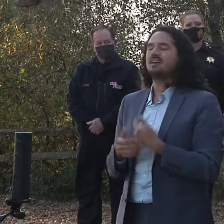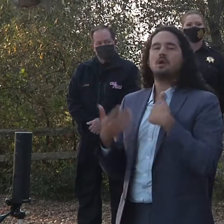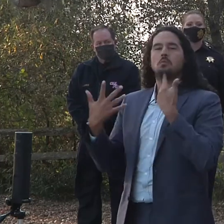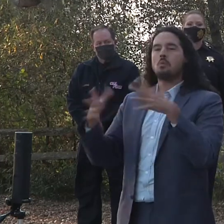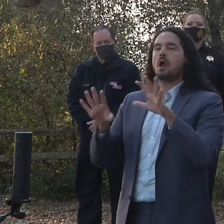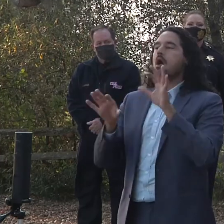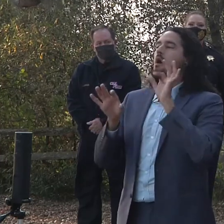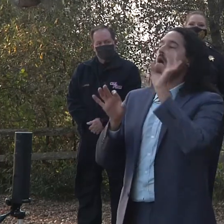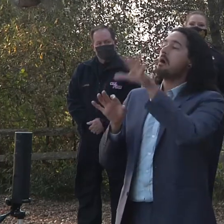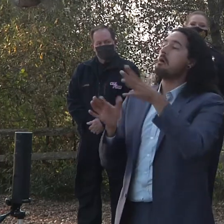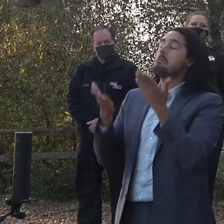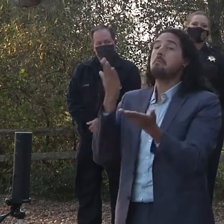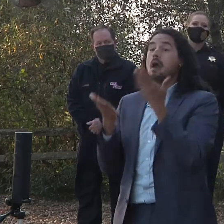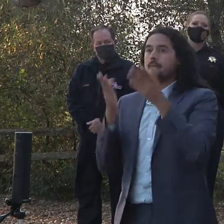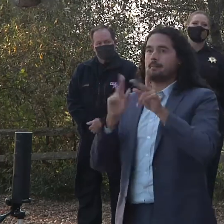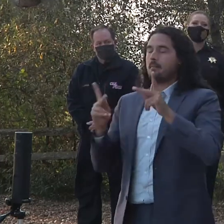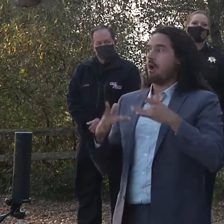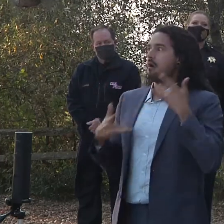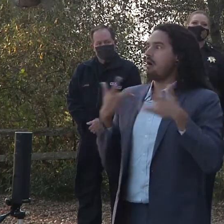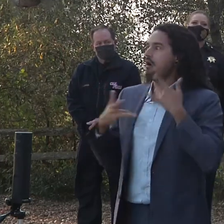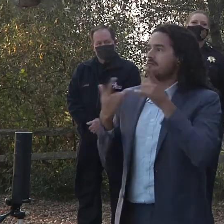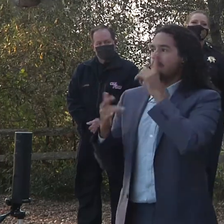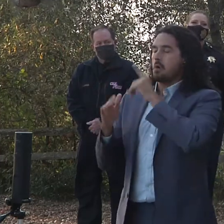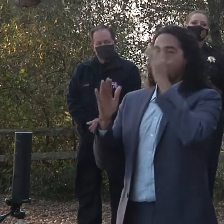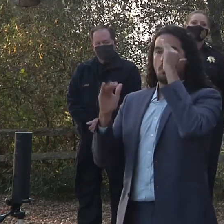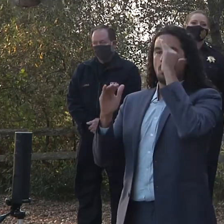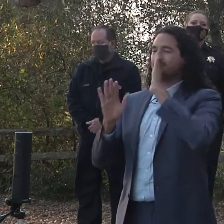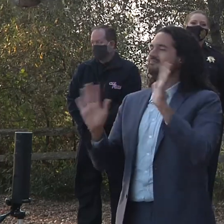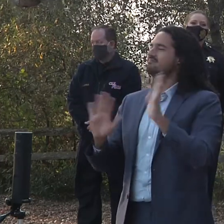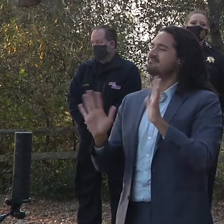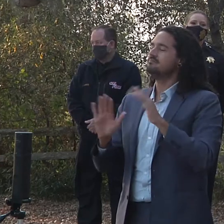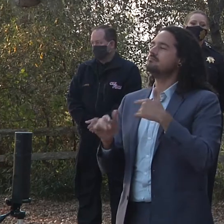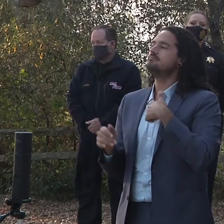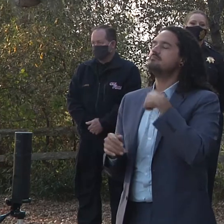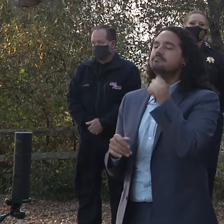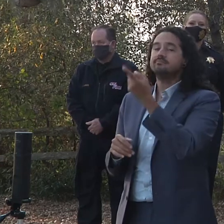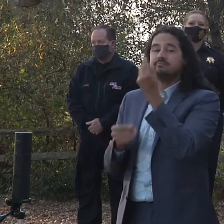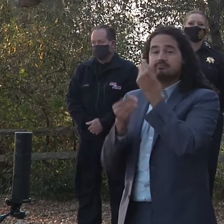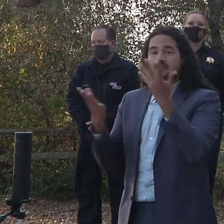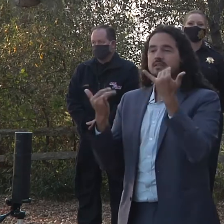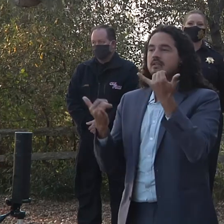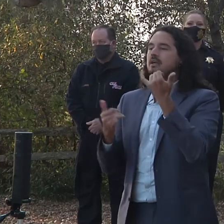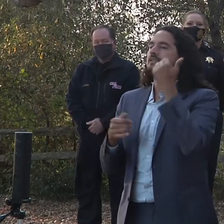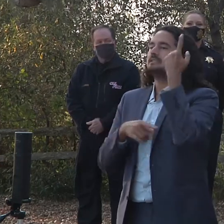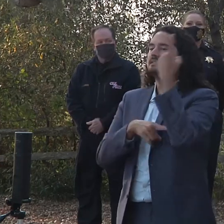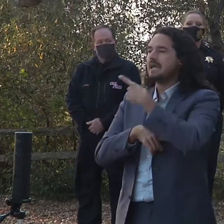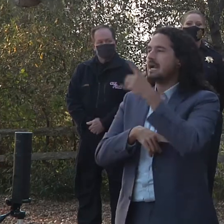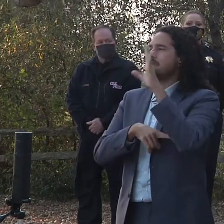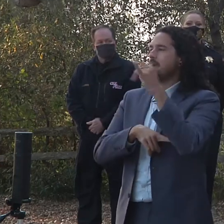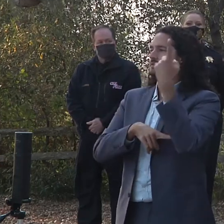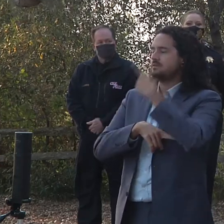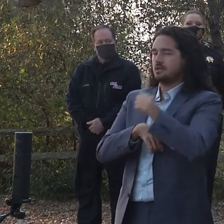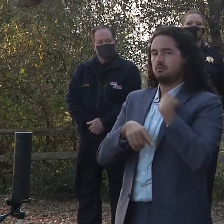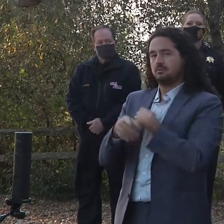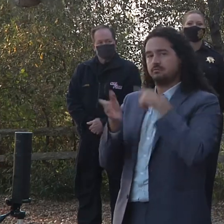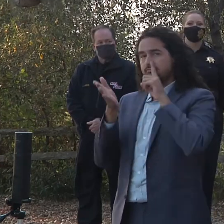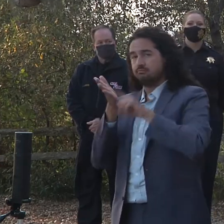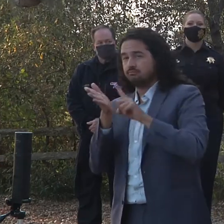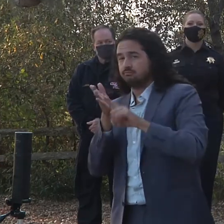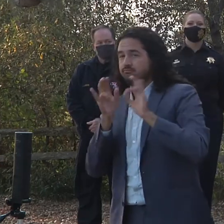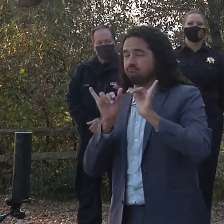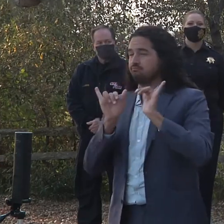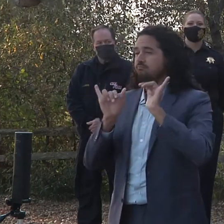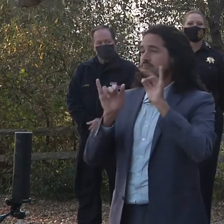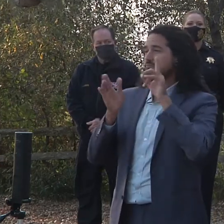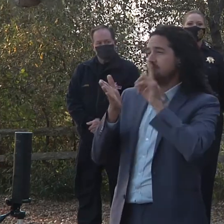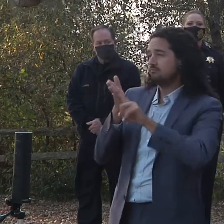promises. And what we can say right now is it's day by day, the evaluation of all of these zones. And it's, you know, the intricacies of